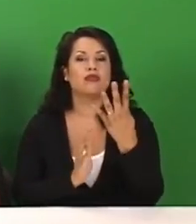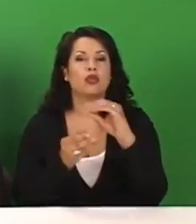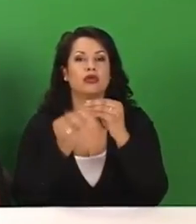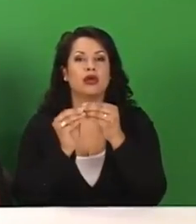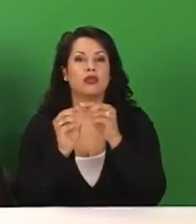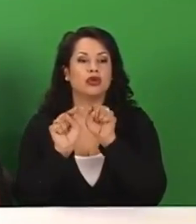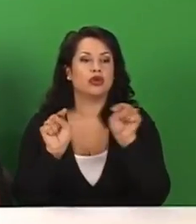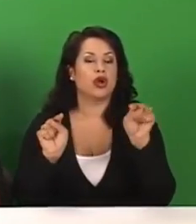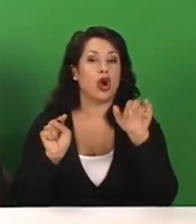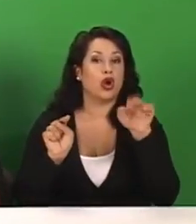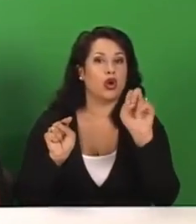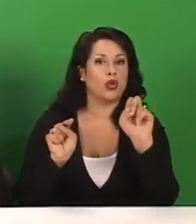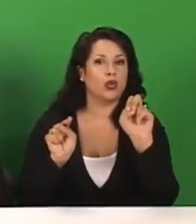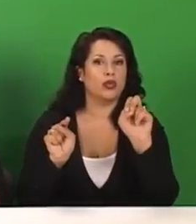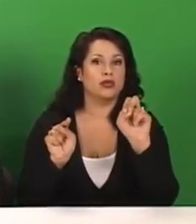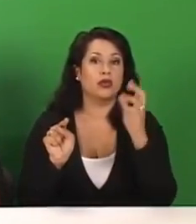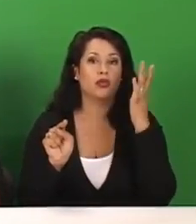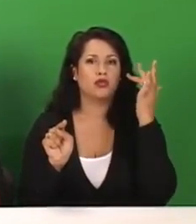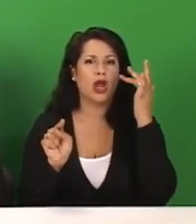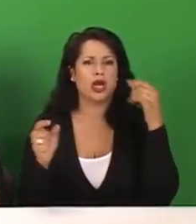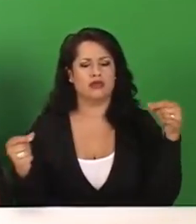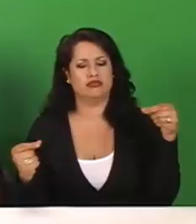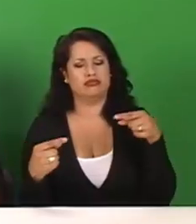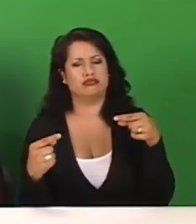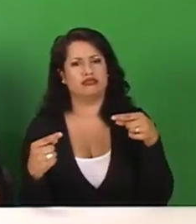iPhone and your streamer.